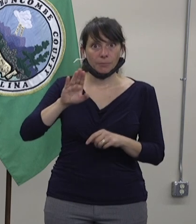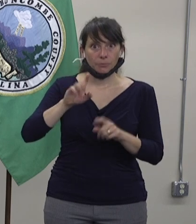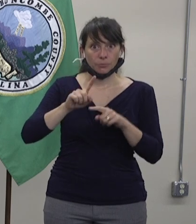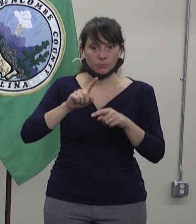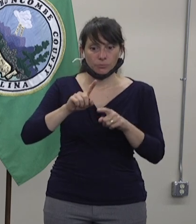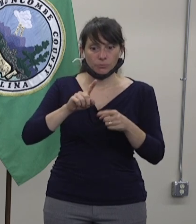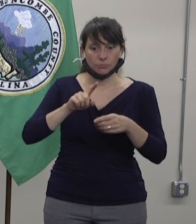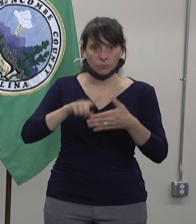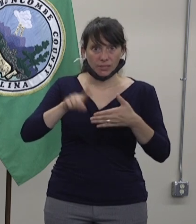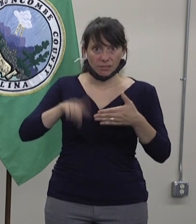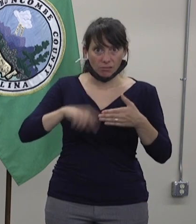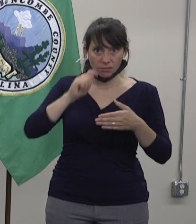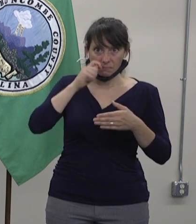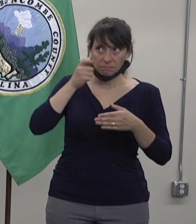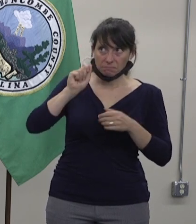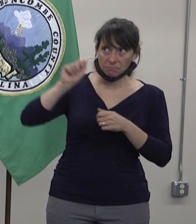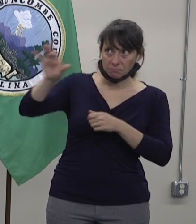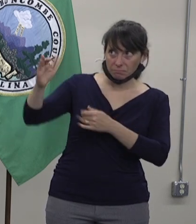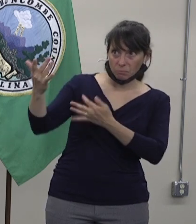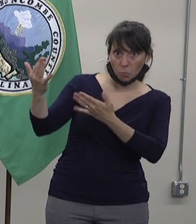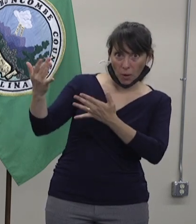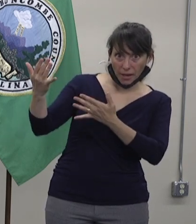As of noon today, there have been